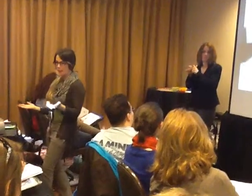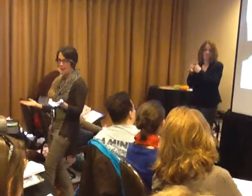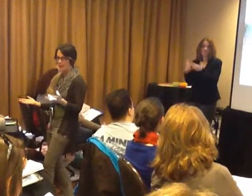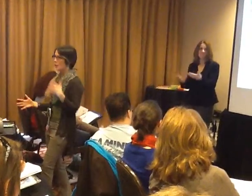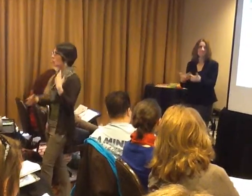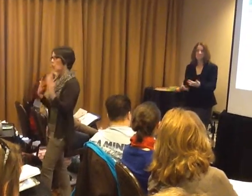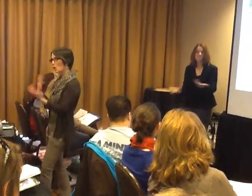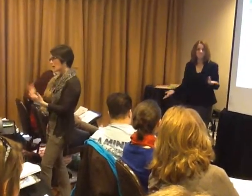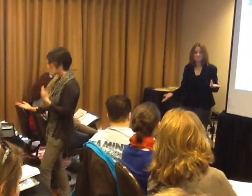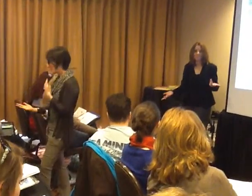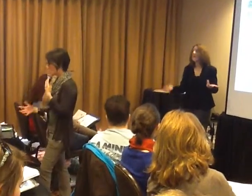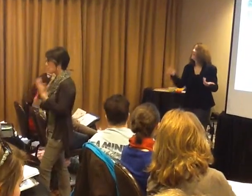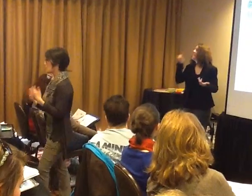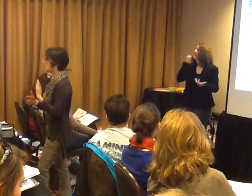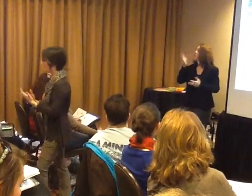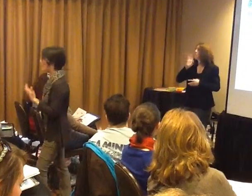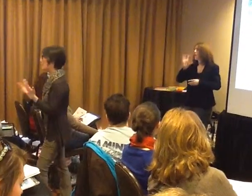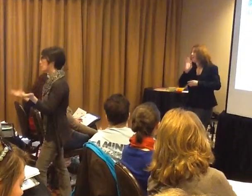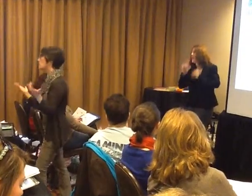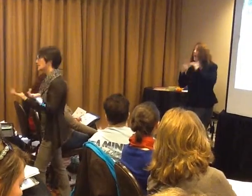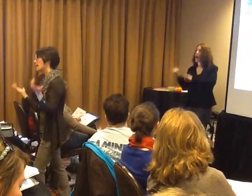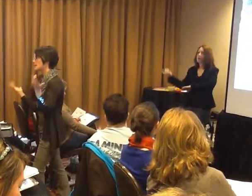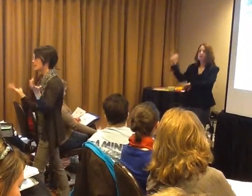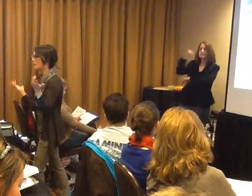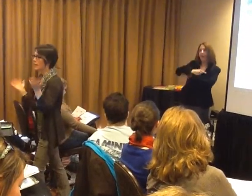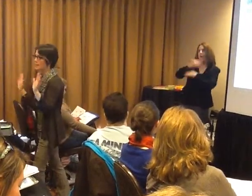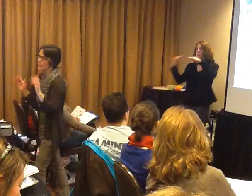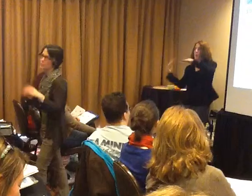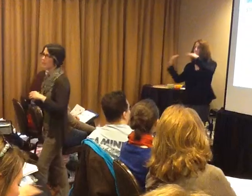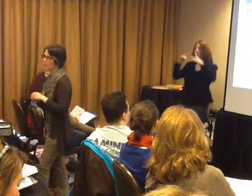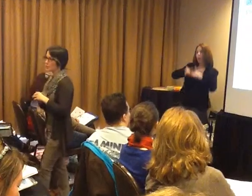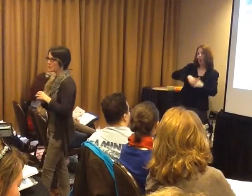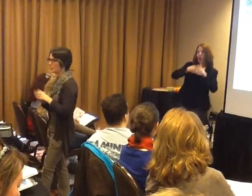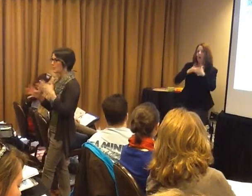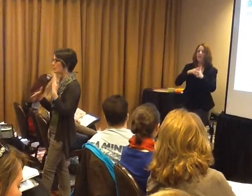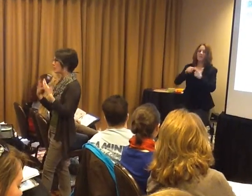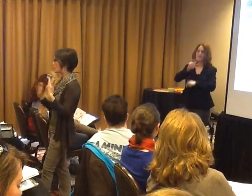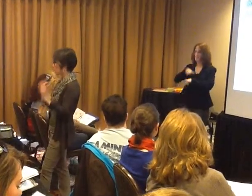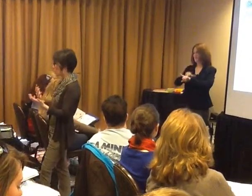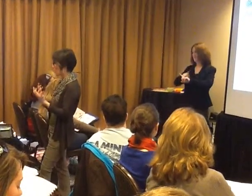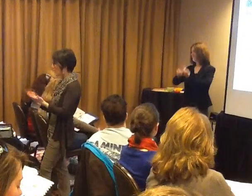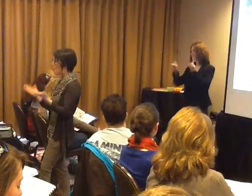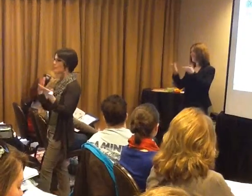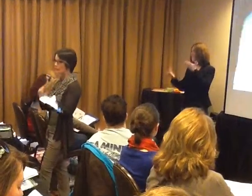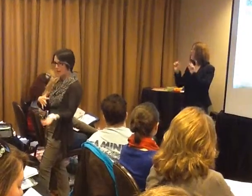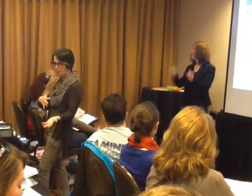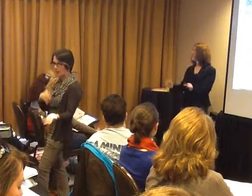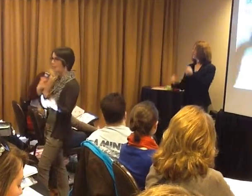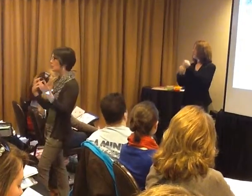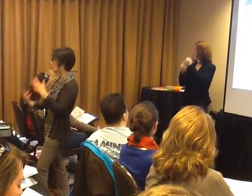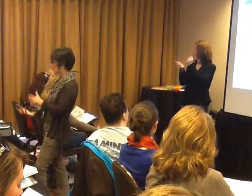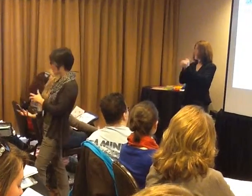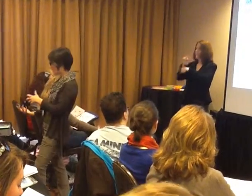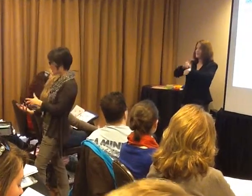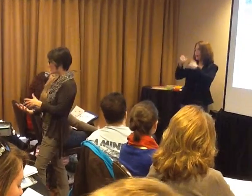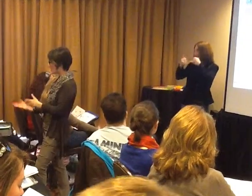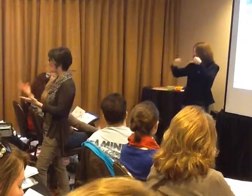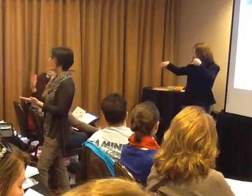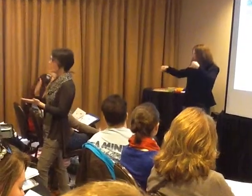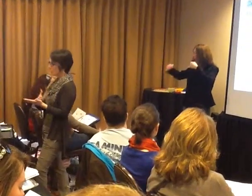drilling them on war dates or something like that, of course, that's going to be a little bit different. Maybe we can support that with a timeline or a